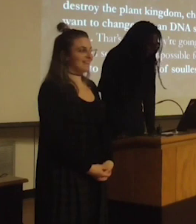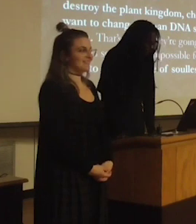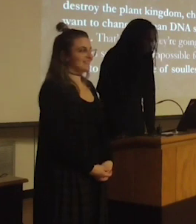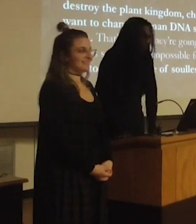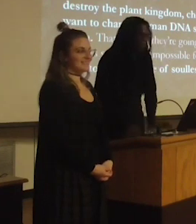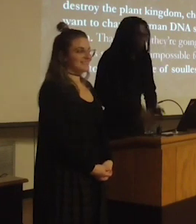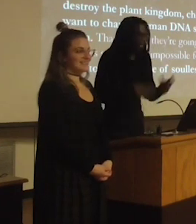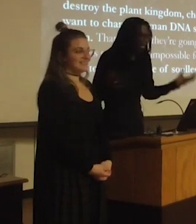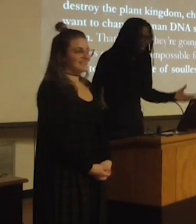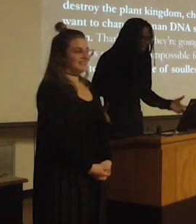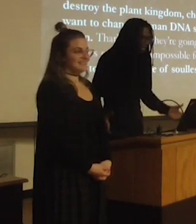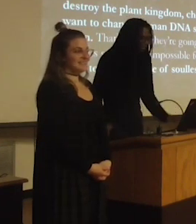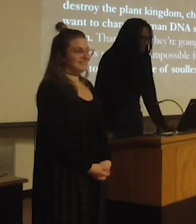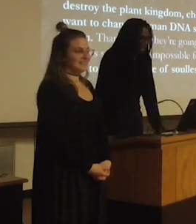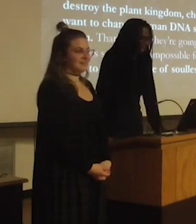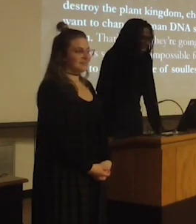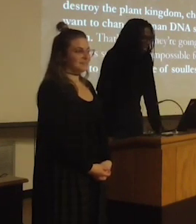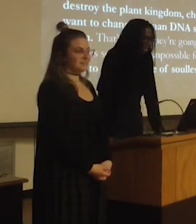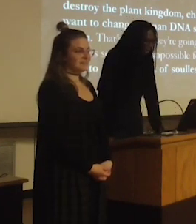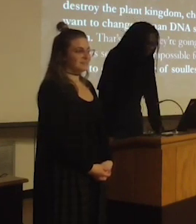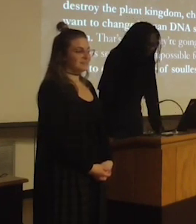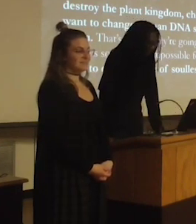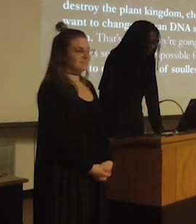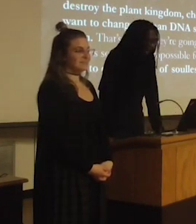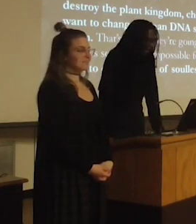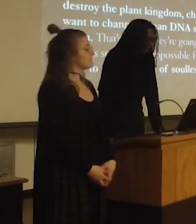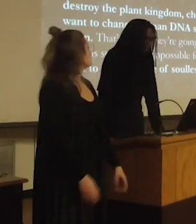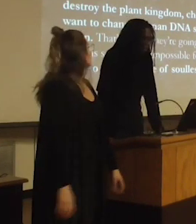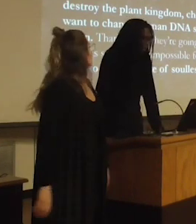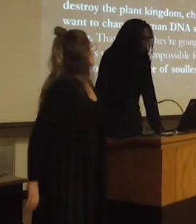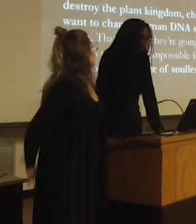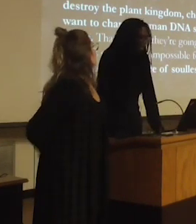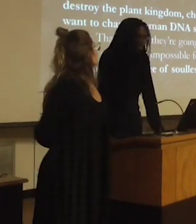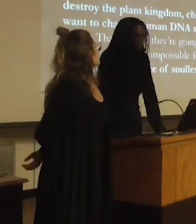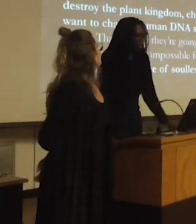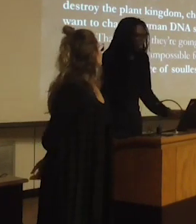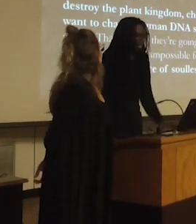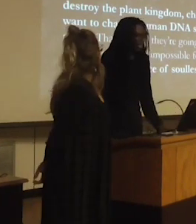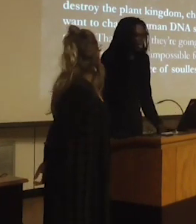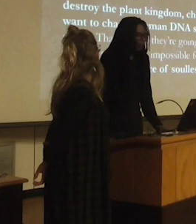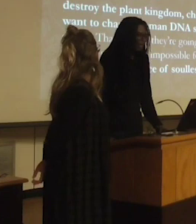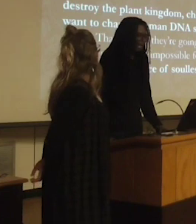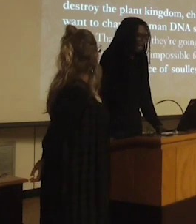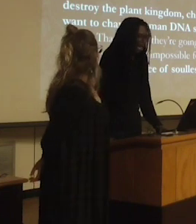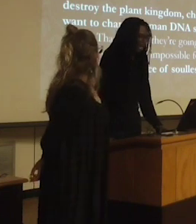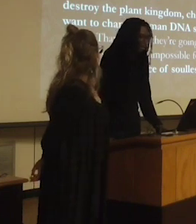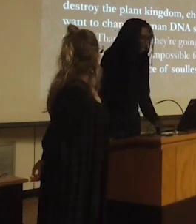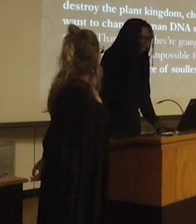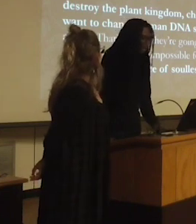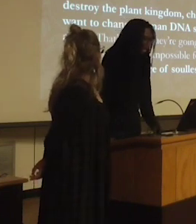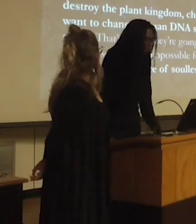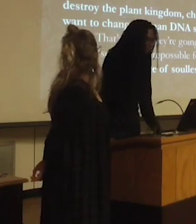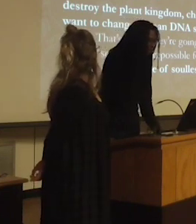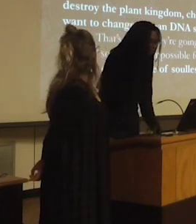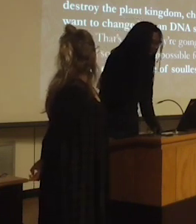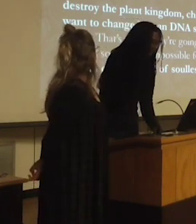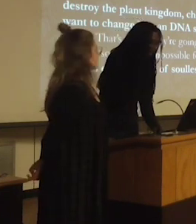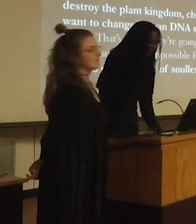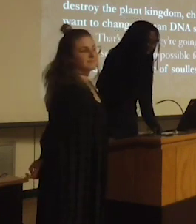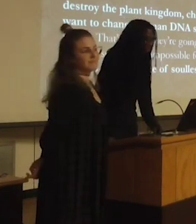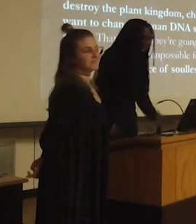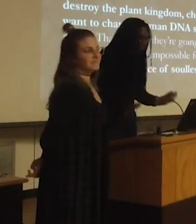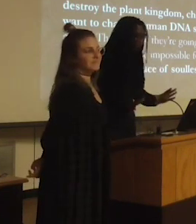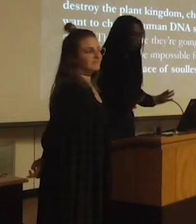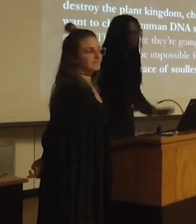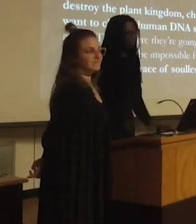animal kingdom, destroy the plant kingdom, and change human DNA. Why? They want to change human DNA so that you can't be born